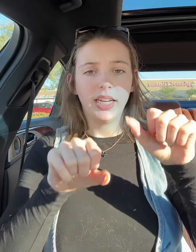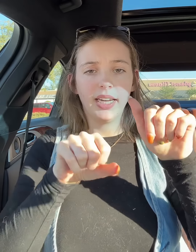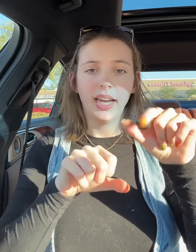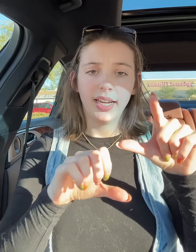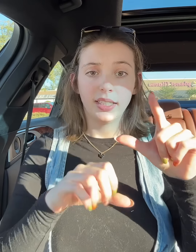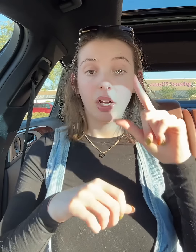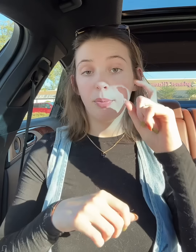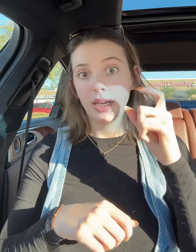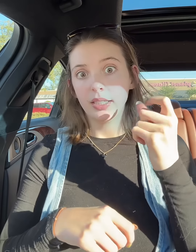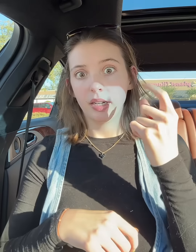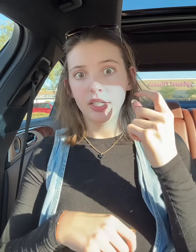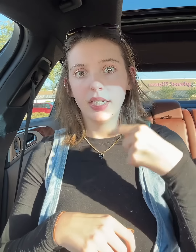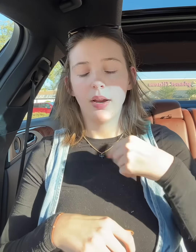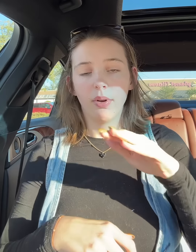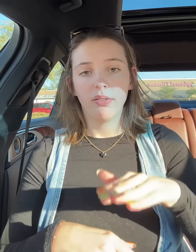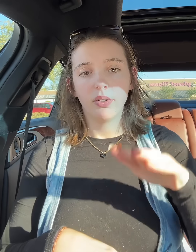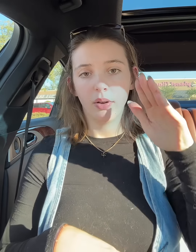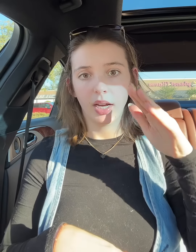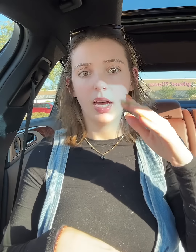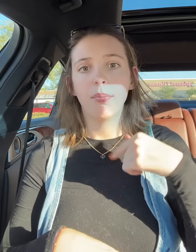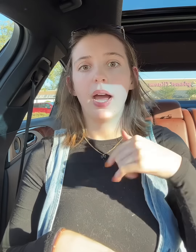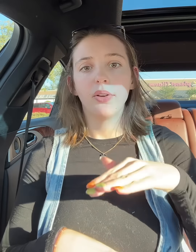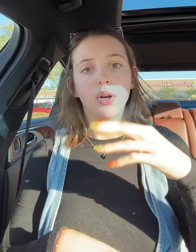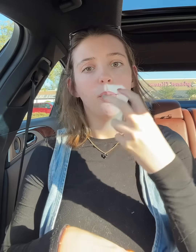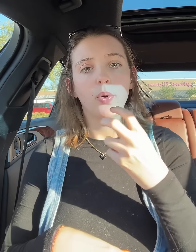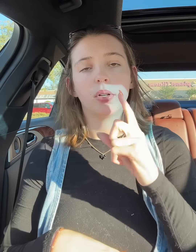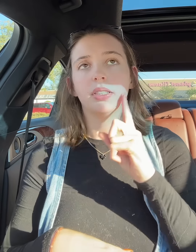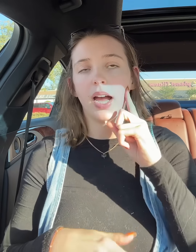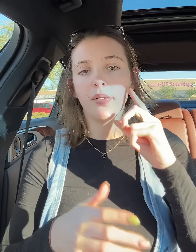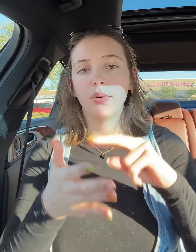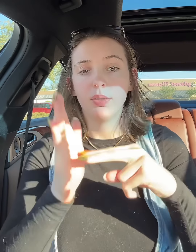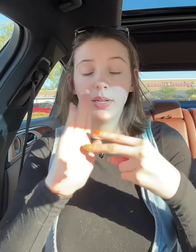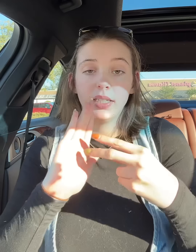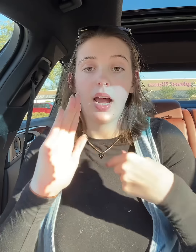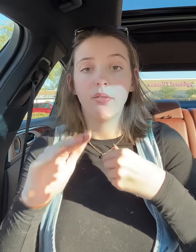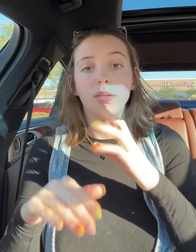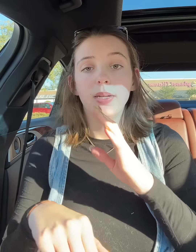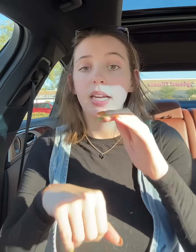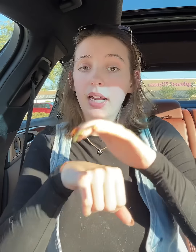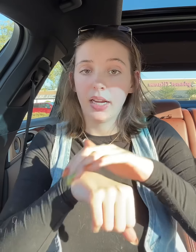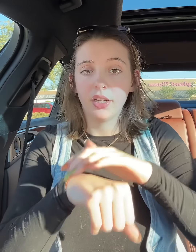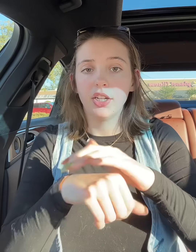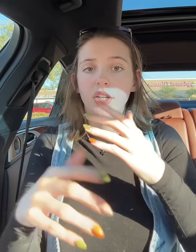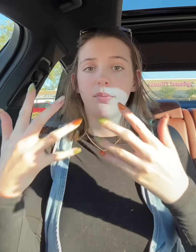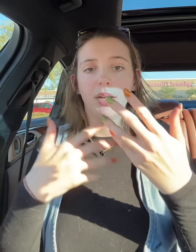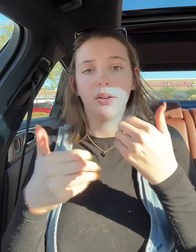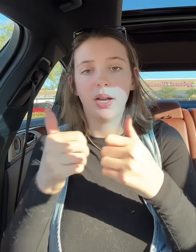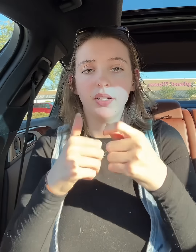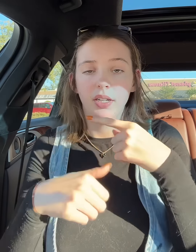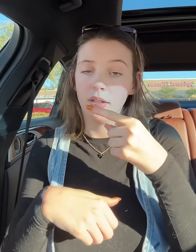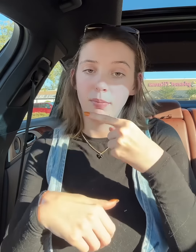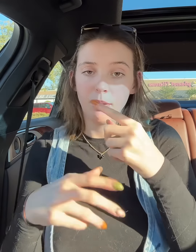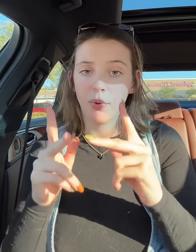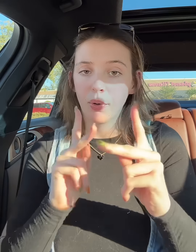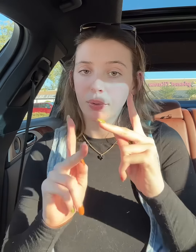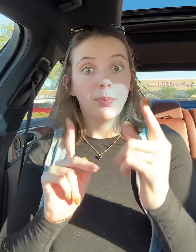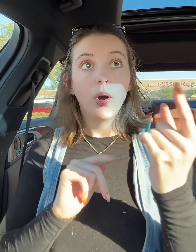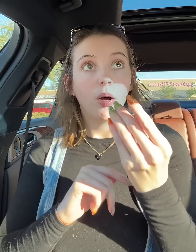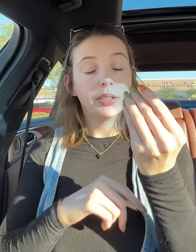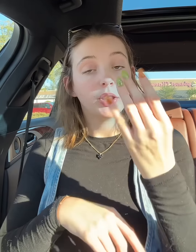taking ASL because I understand when I was growing up, I grew up oral deaf, which means I was speaking English and being around hearing people. People always told